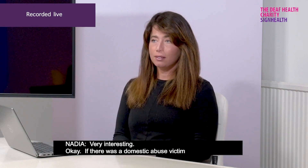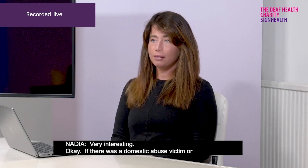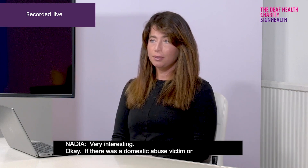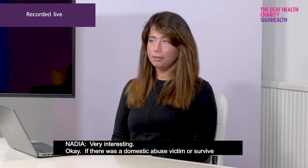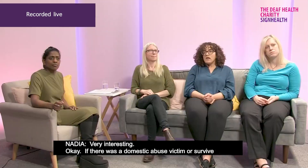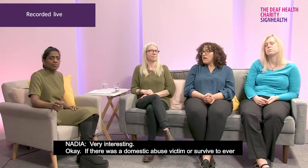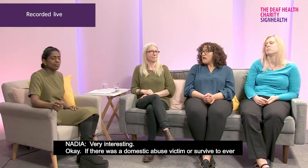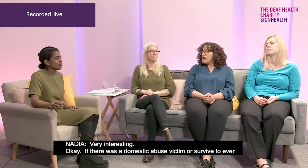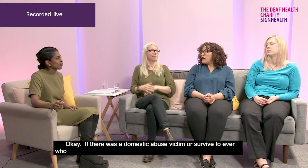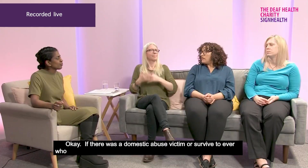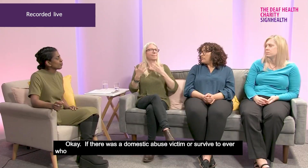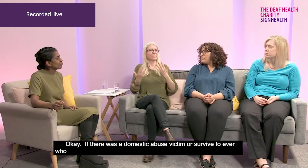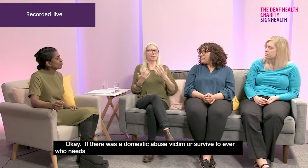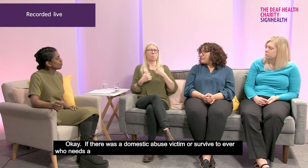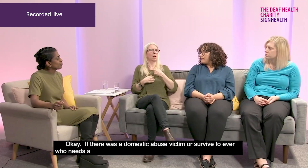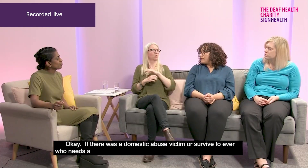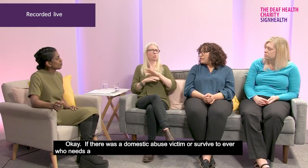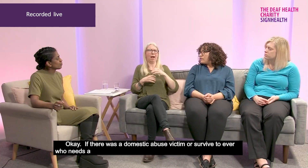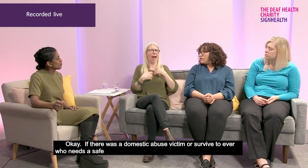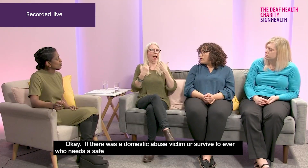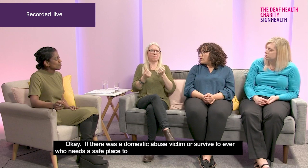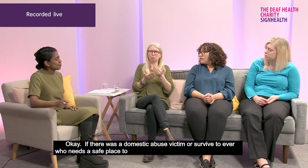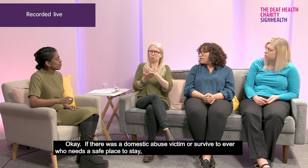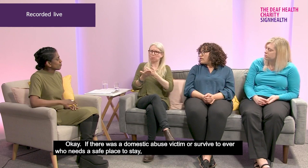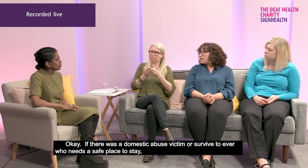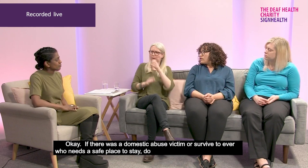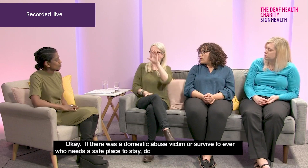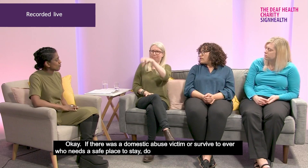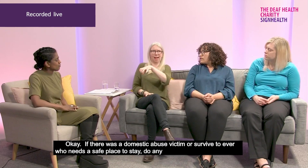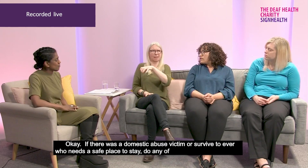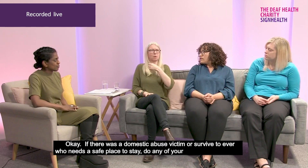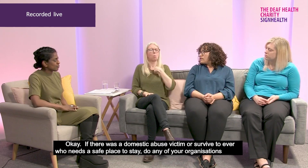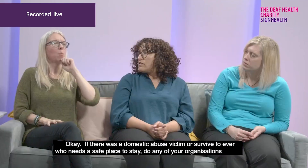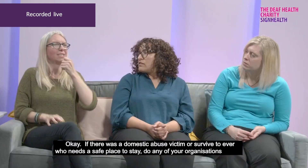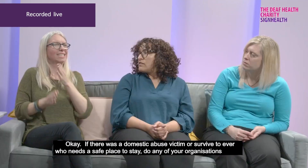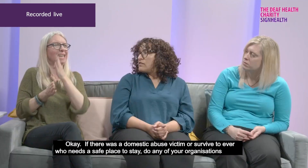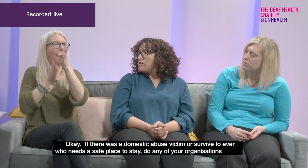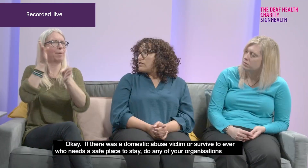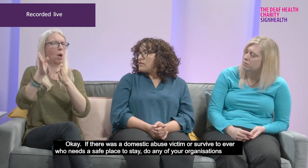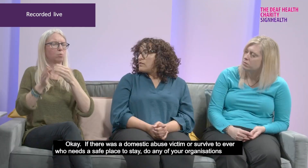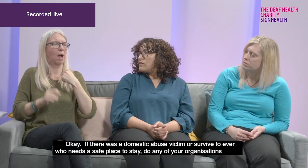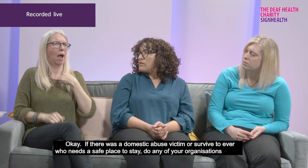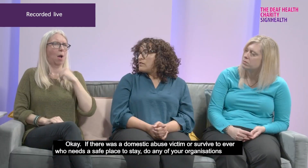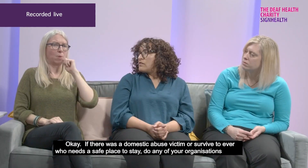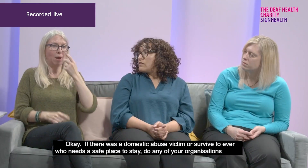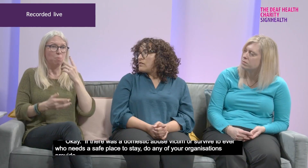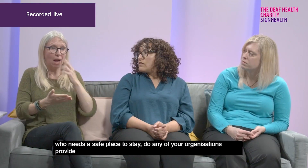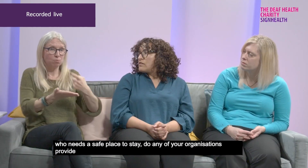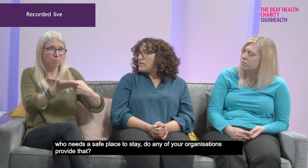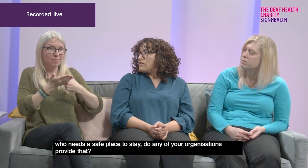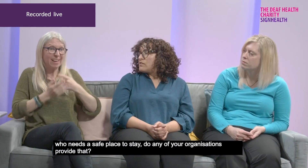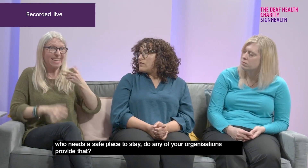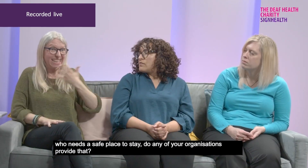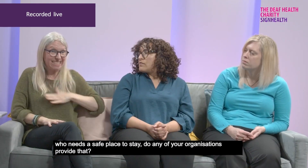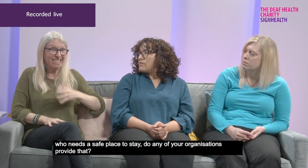for example, who needs a safe place to stay. Do any of your organisations provide that?